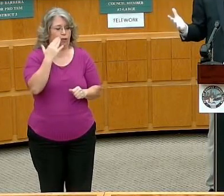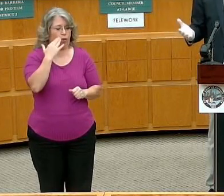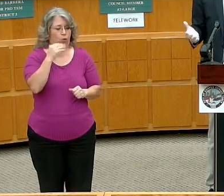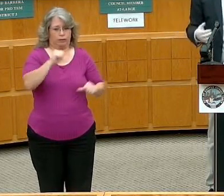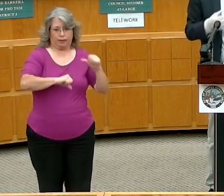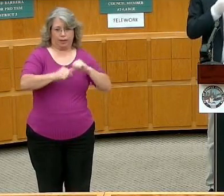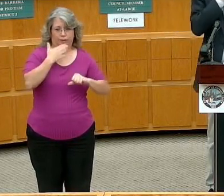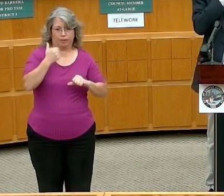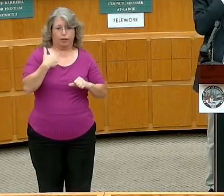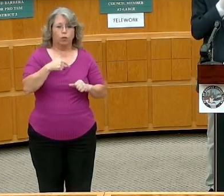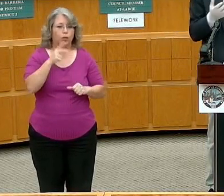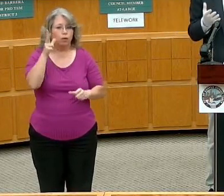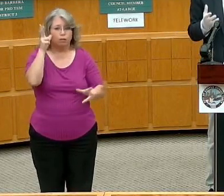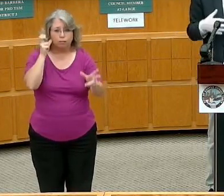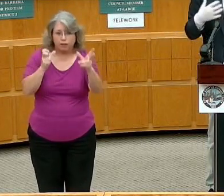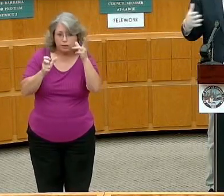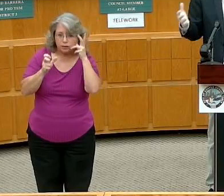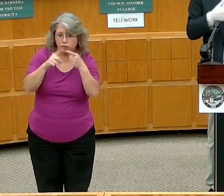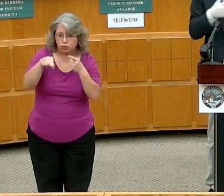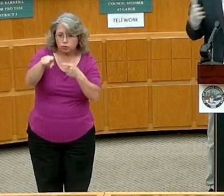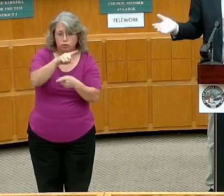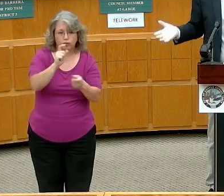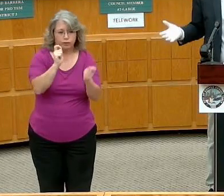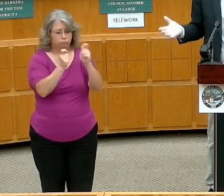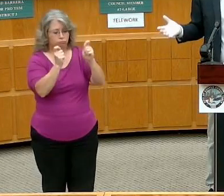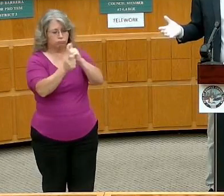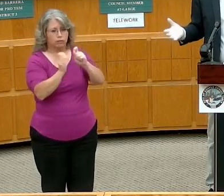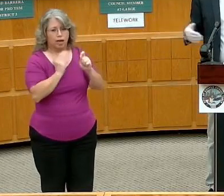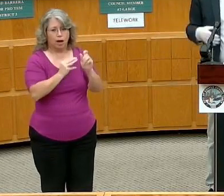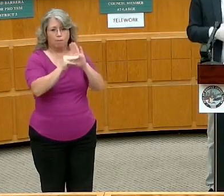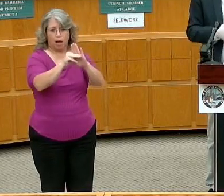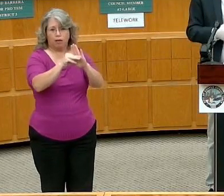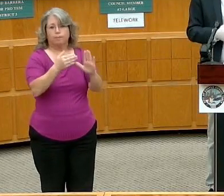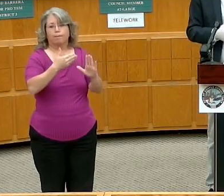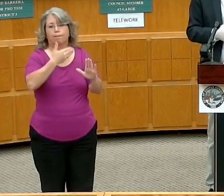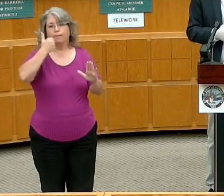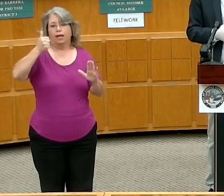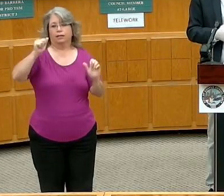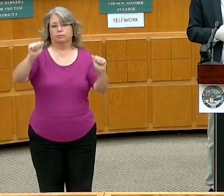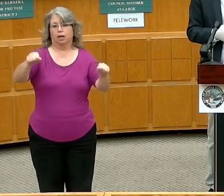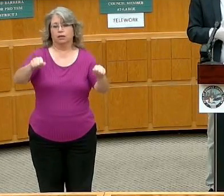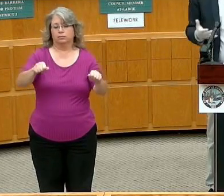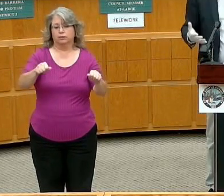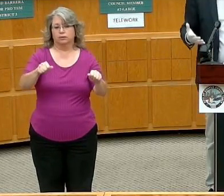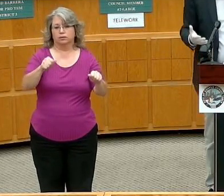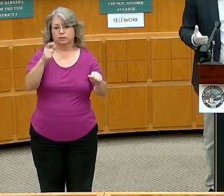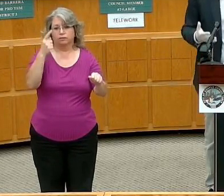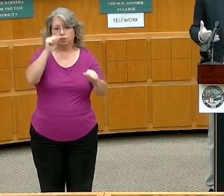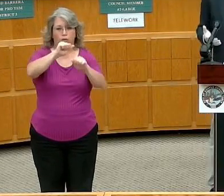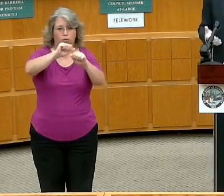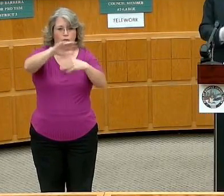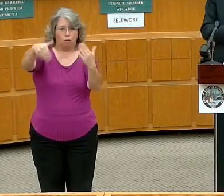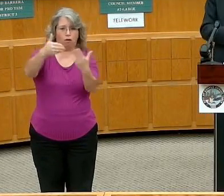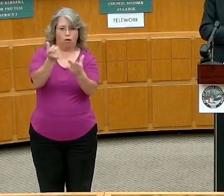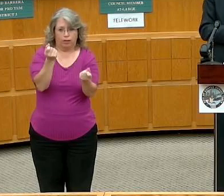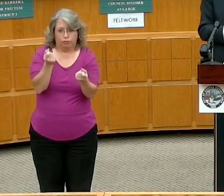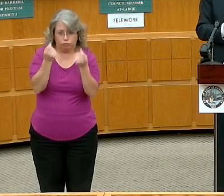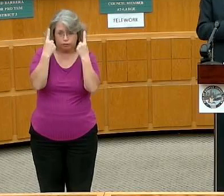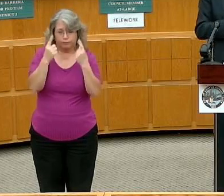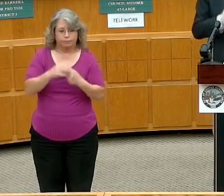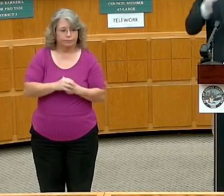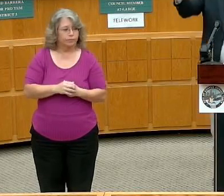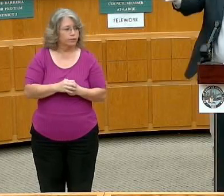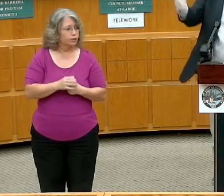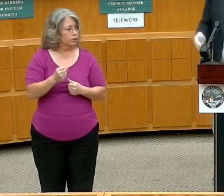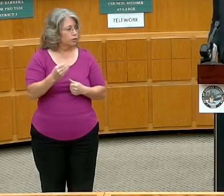to calibrate the best we can a model such that everybody understands where we're at. So with that said, I